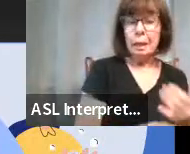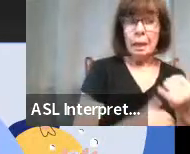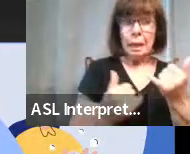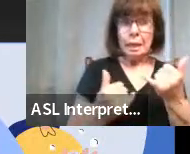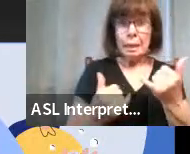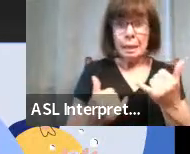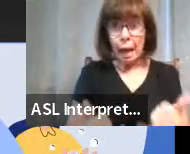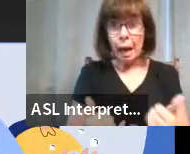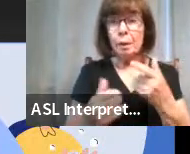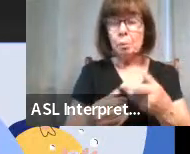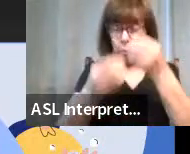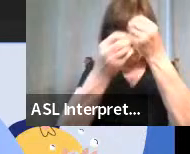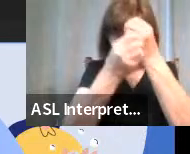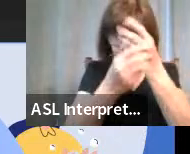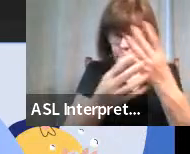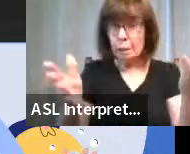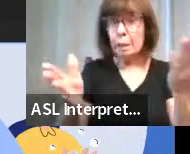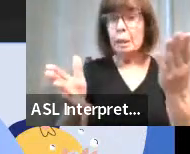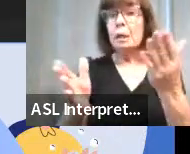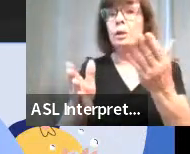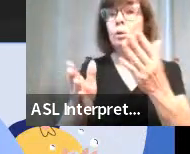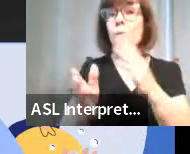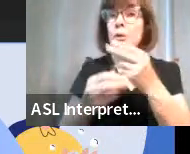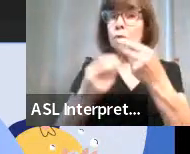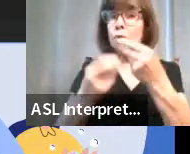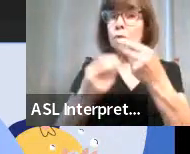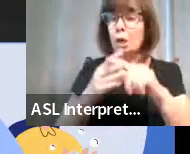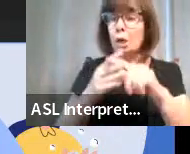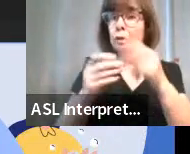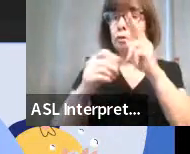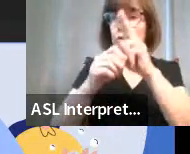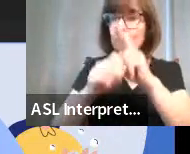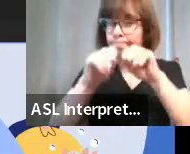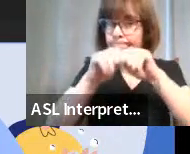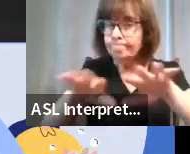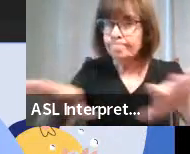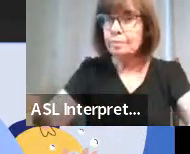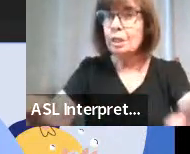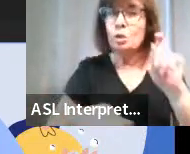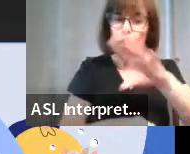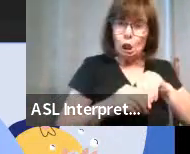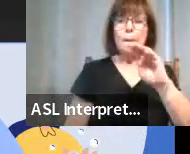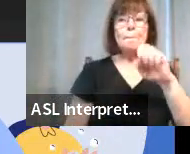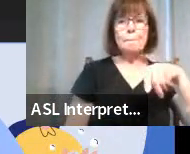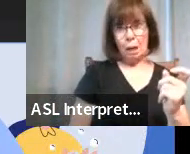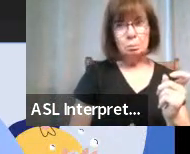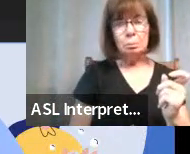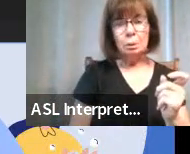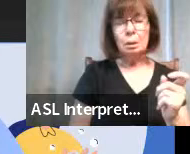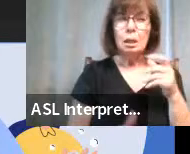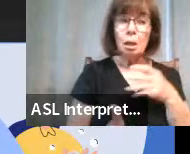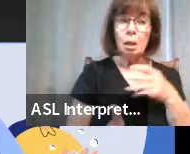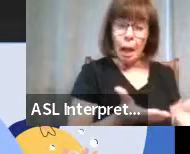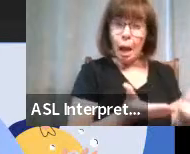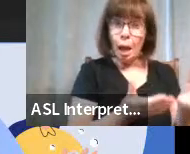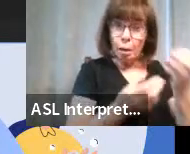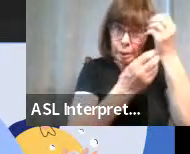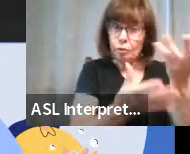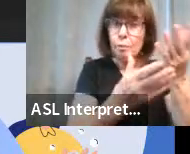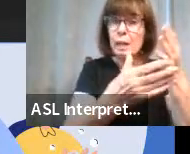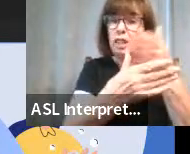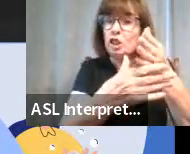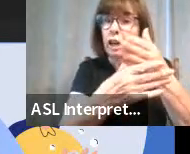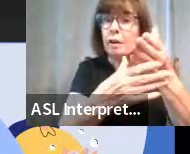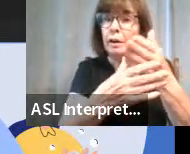use, we should also include monkeypox. Data, not data, but information sharing with regards to